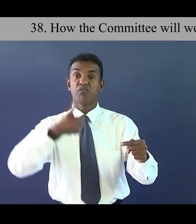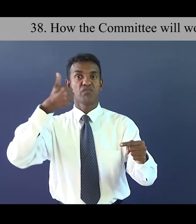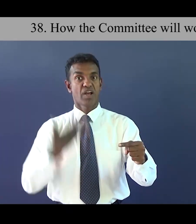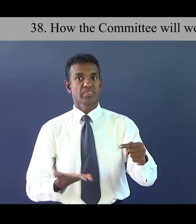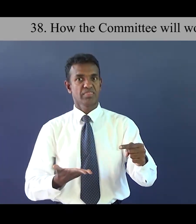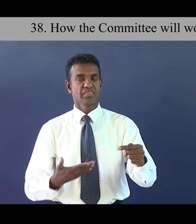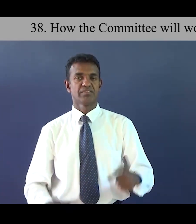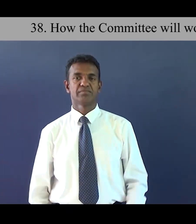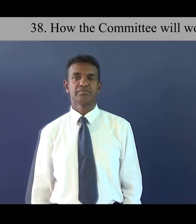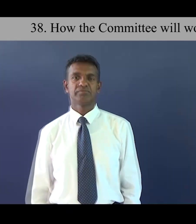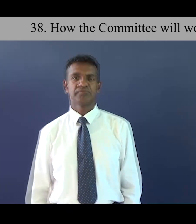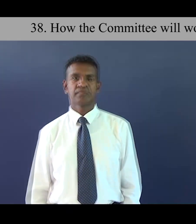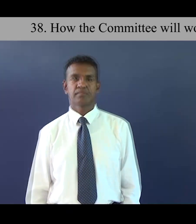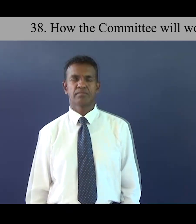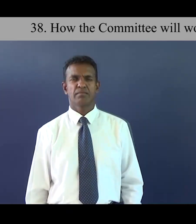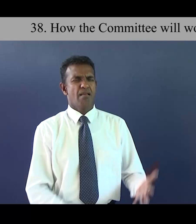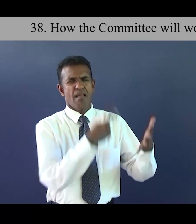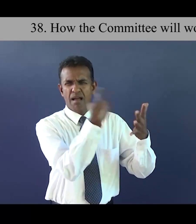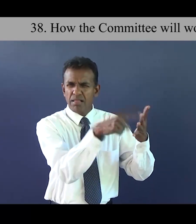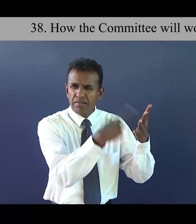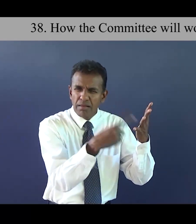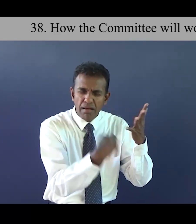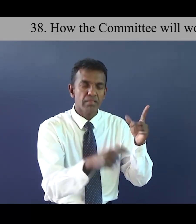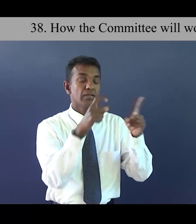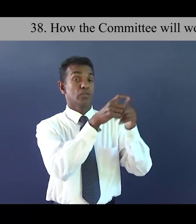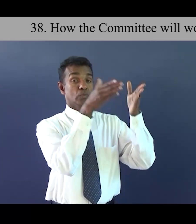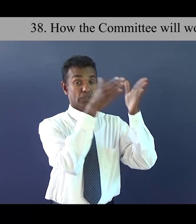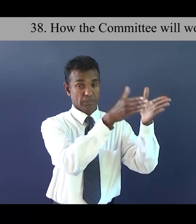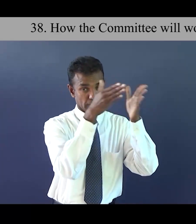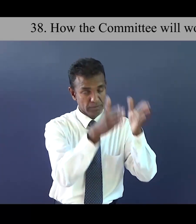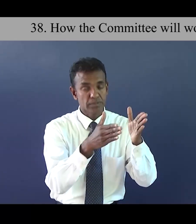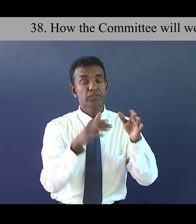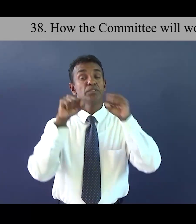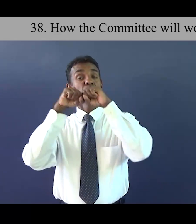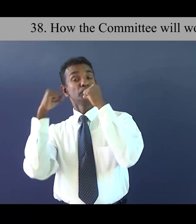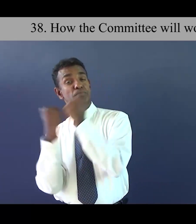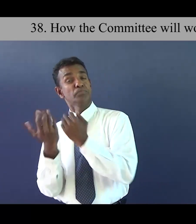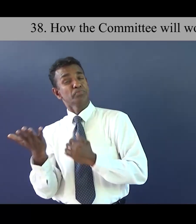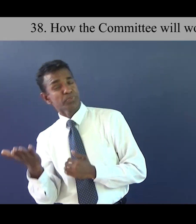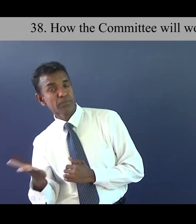give advice and information about their area of work.